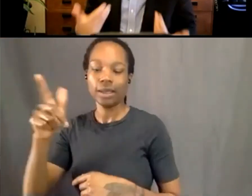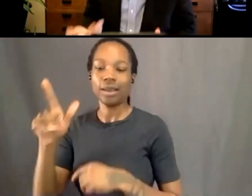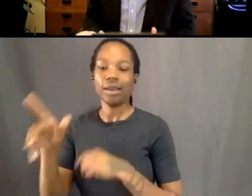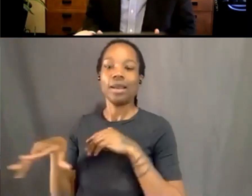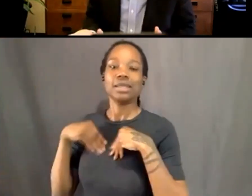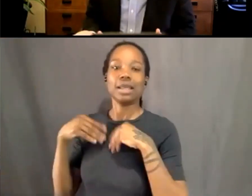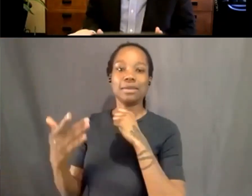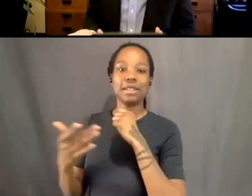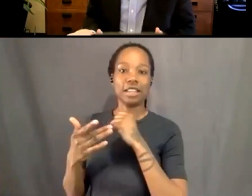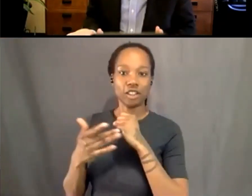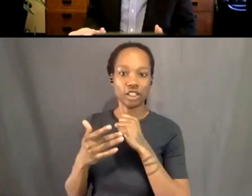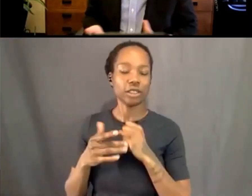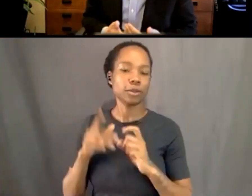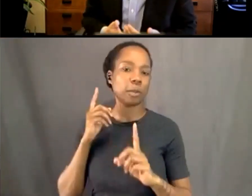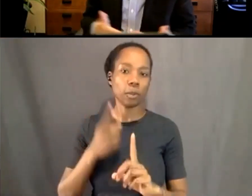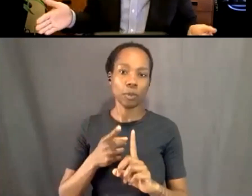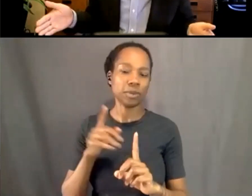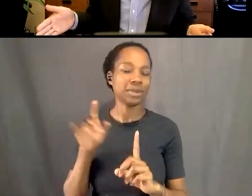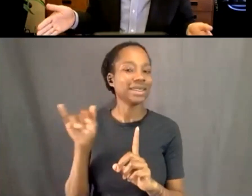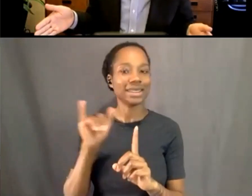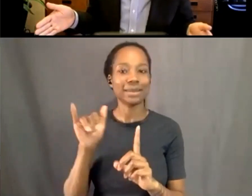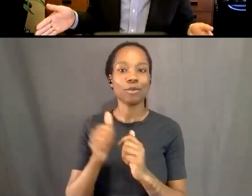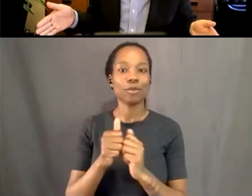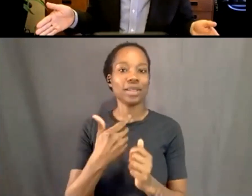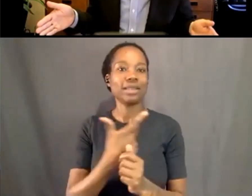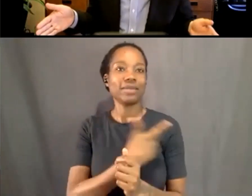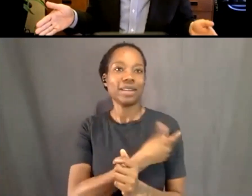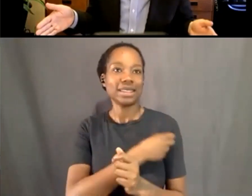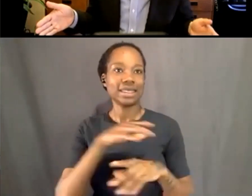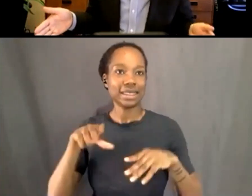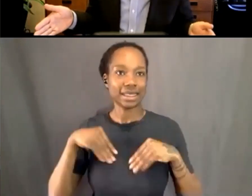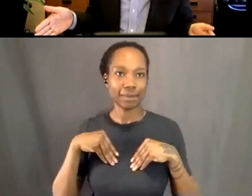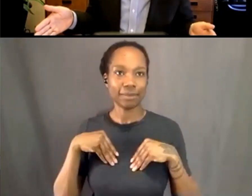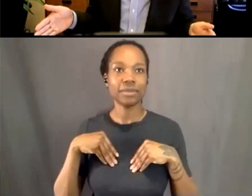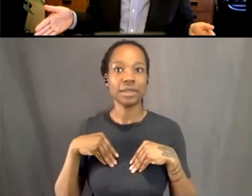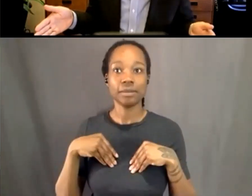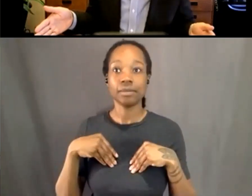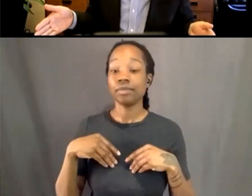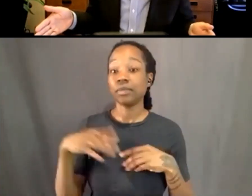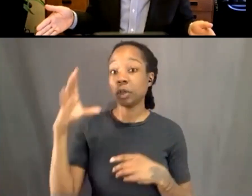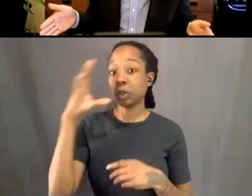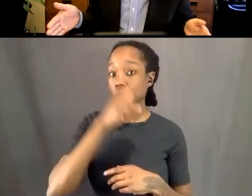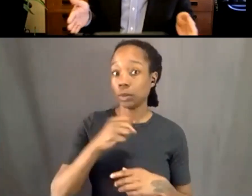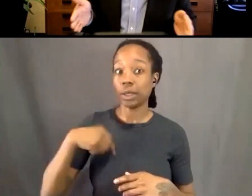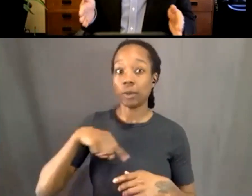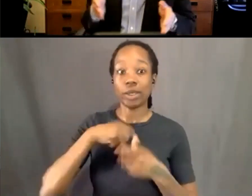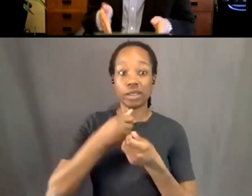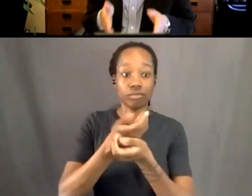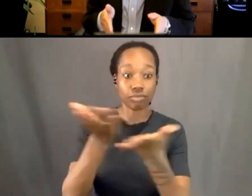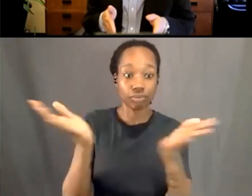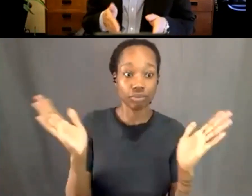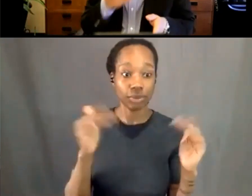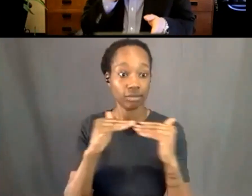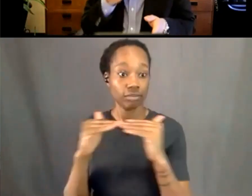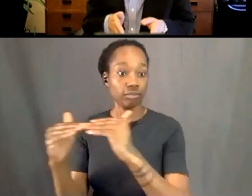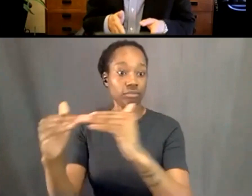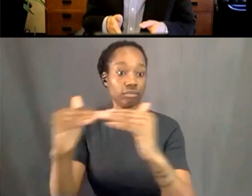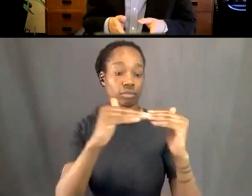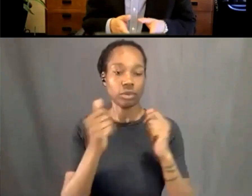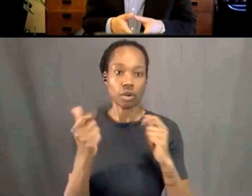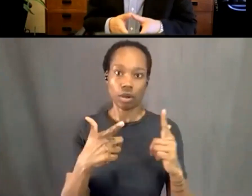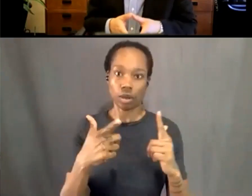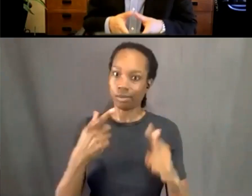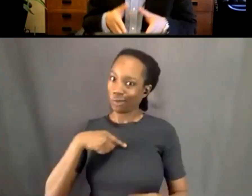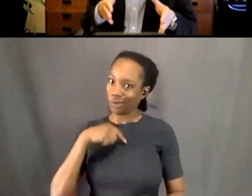about accepting a vaccine, assuming we distribute it equitably, which we're not doing, we still have to look within the early